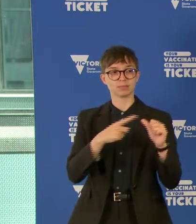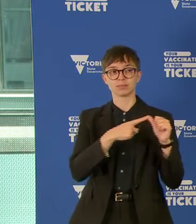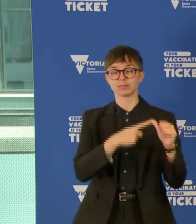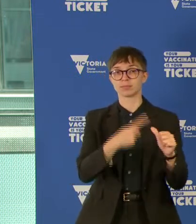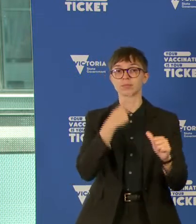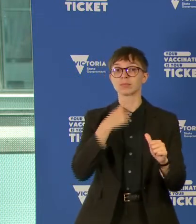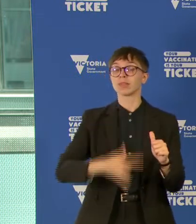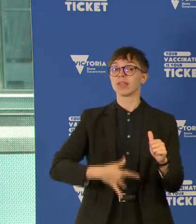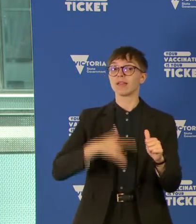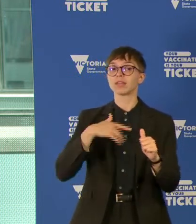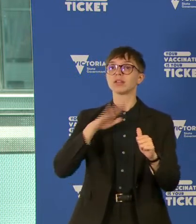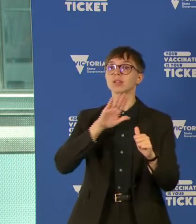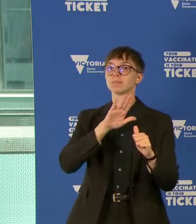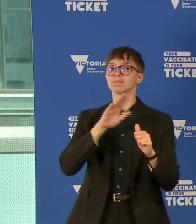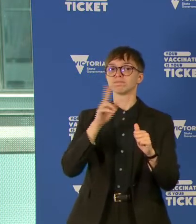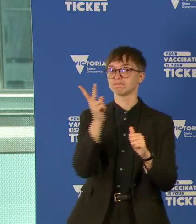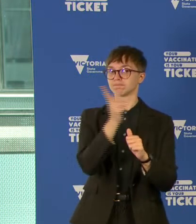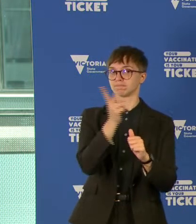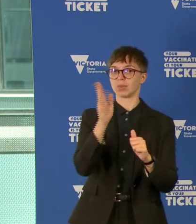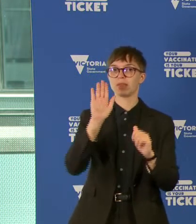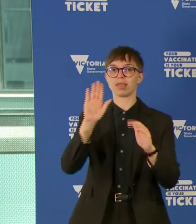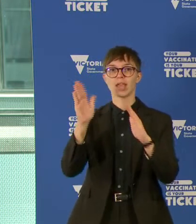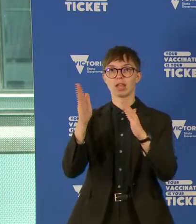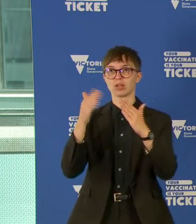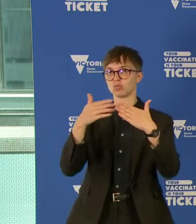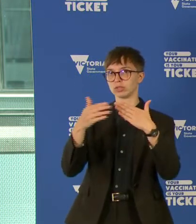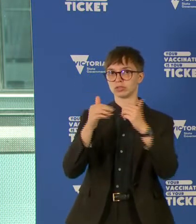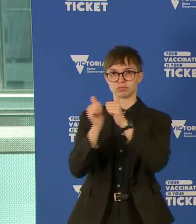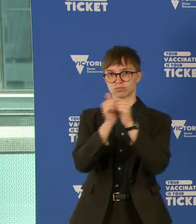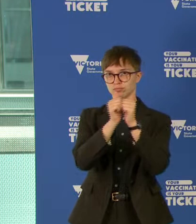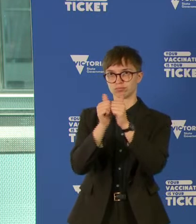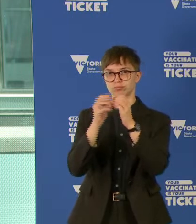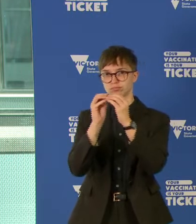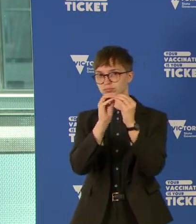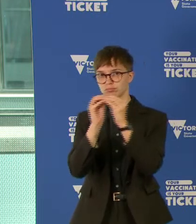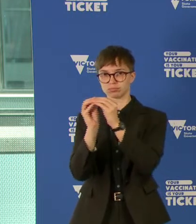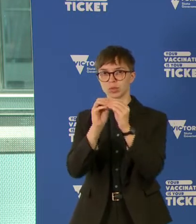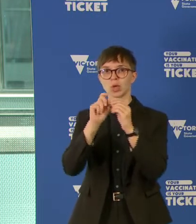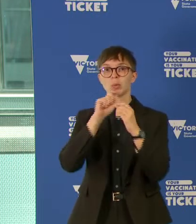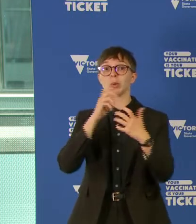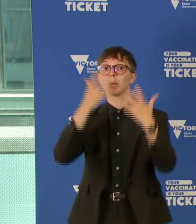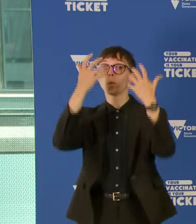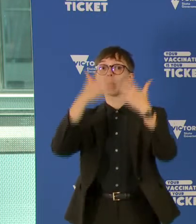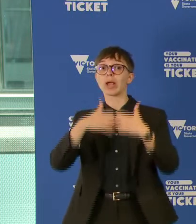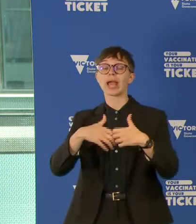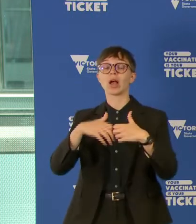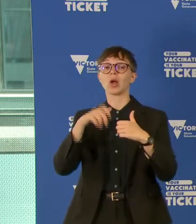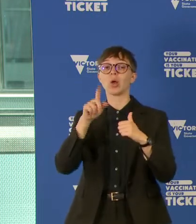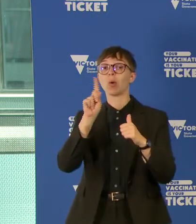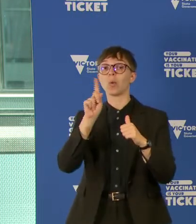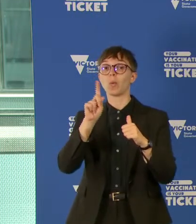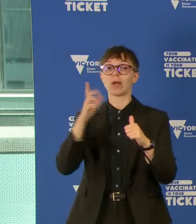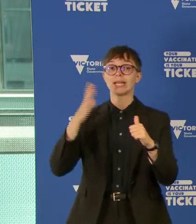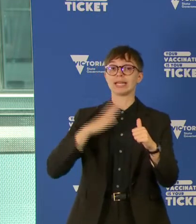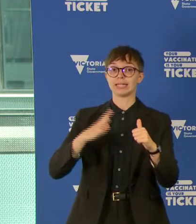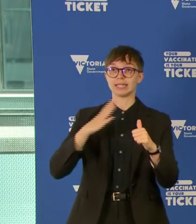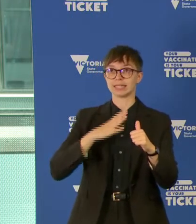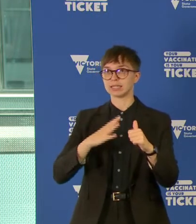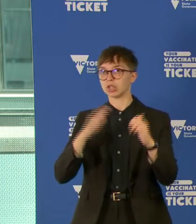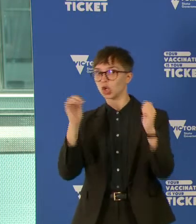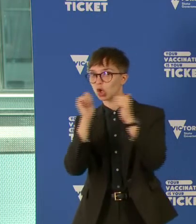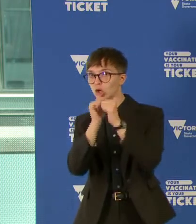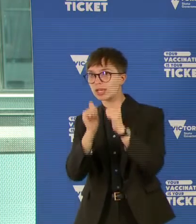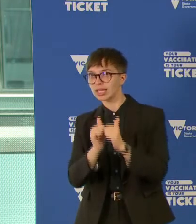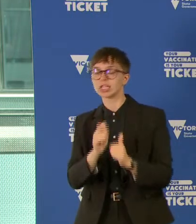this arrangement will continue once the college and the children's work out their professional issues